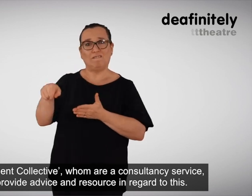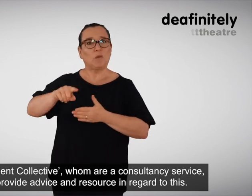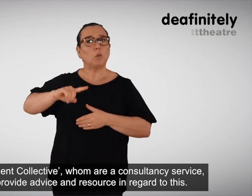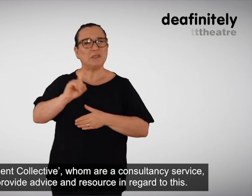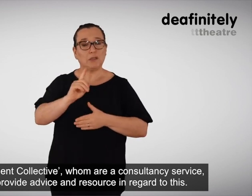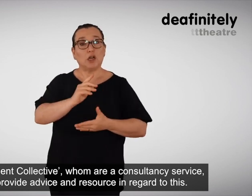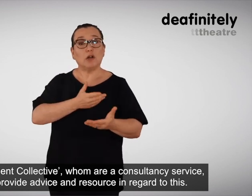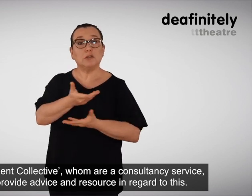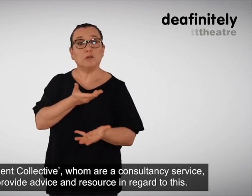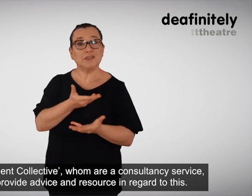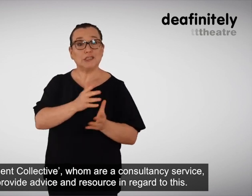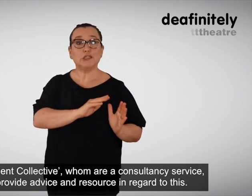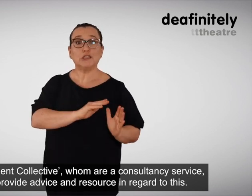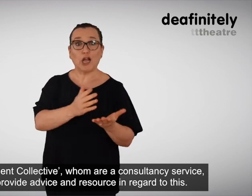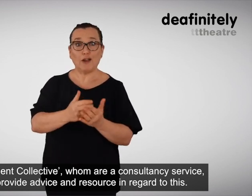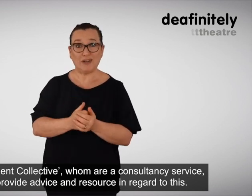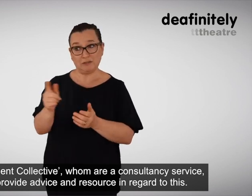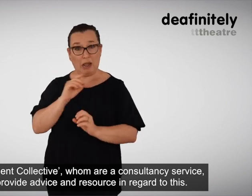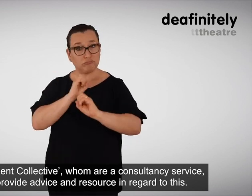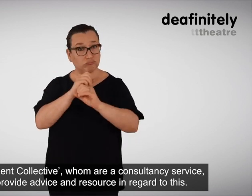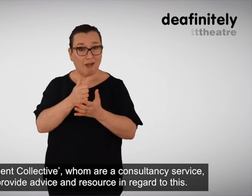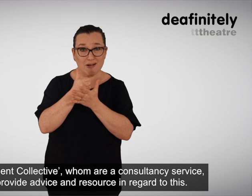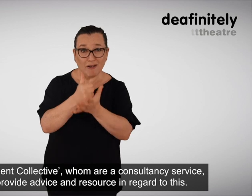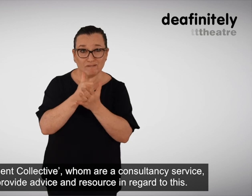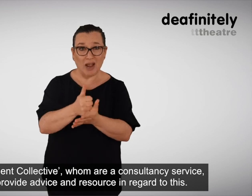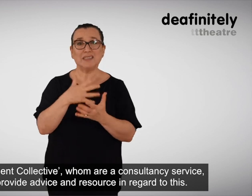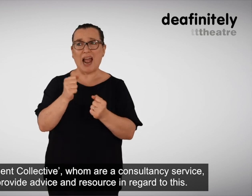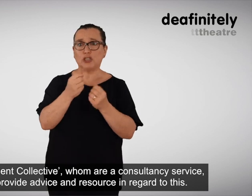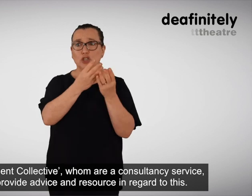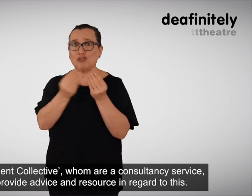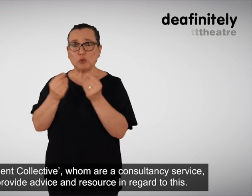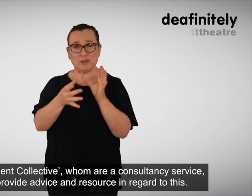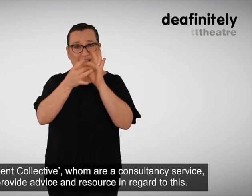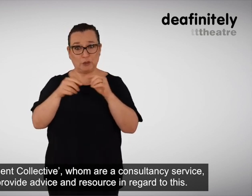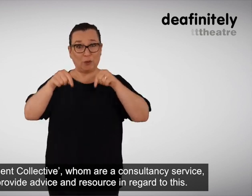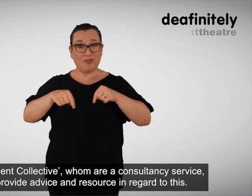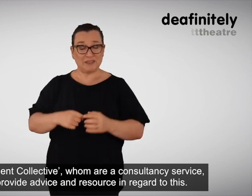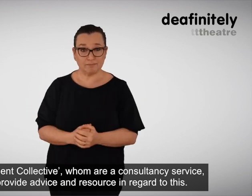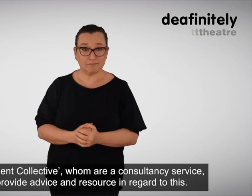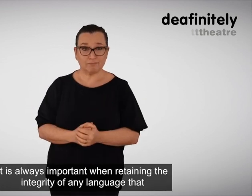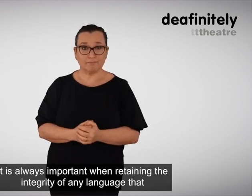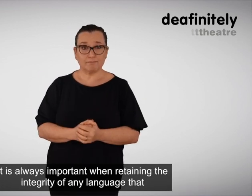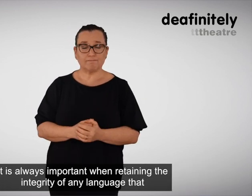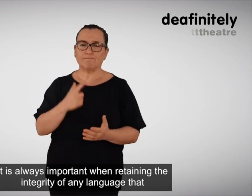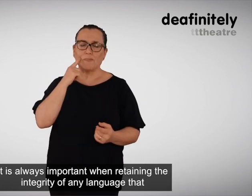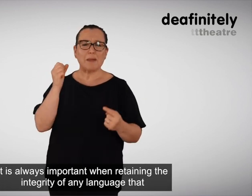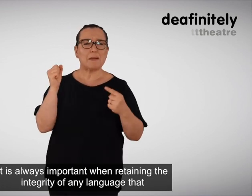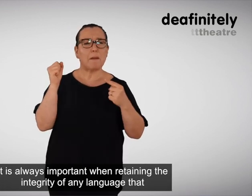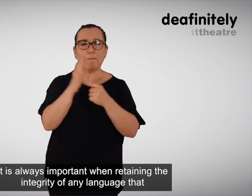are a consultancy service, can provide advice and resource in regard to this. It is always